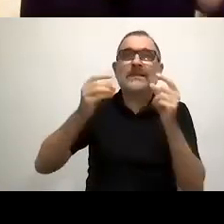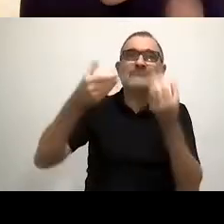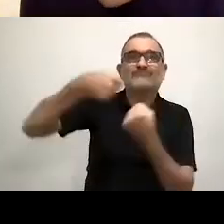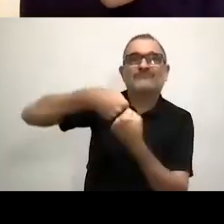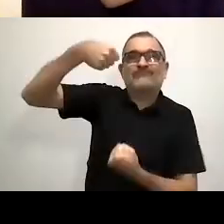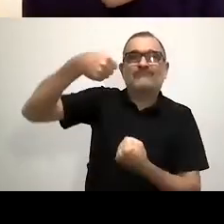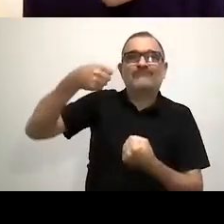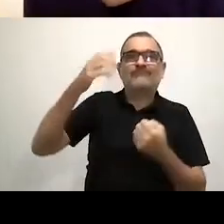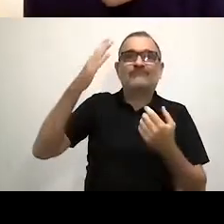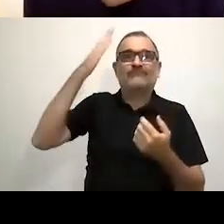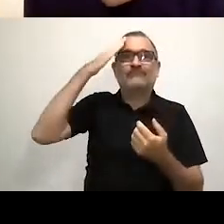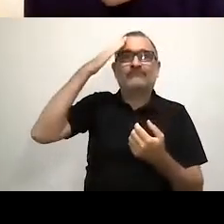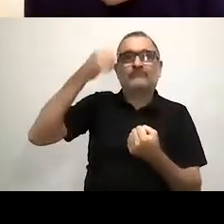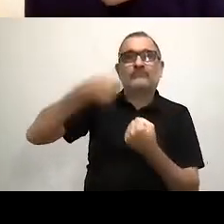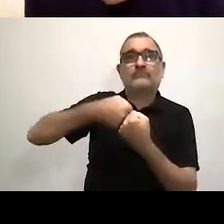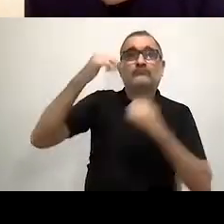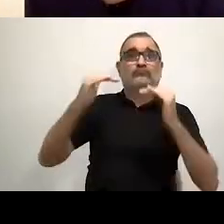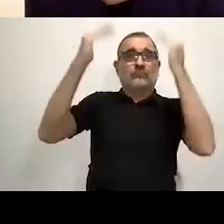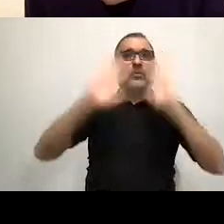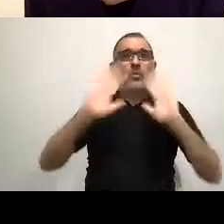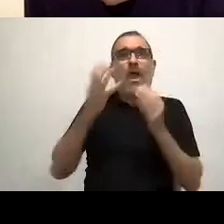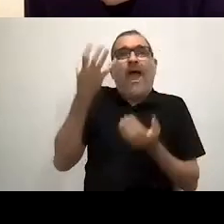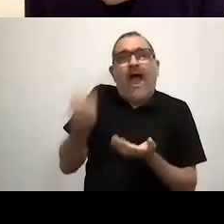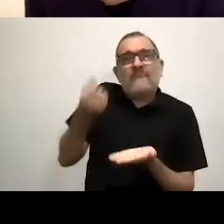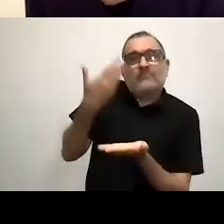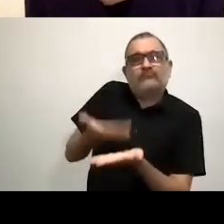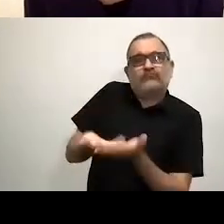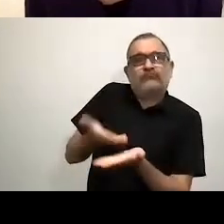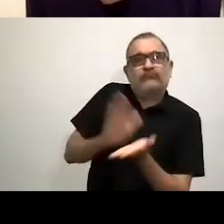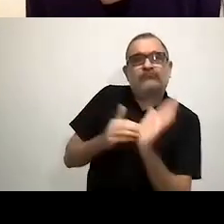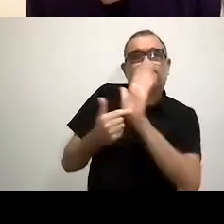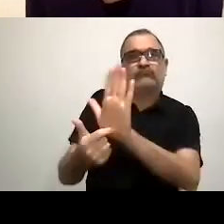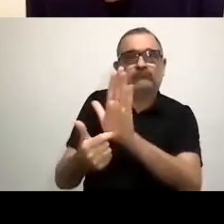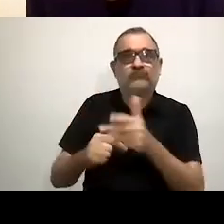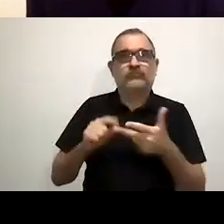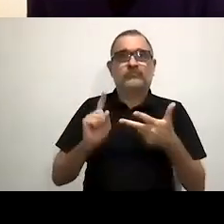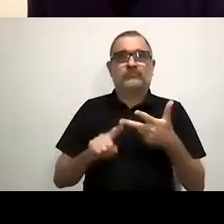again, membership of a national and international interpreter organization.